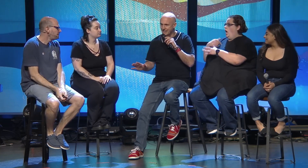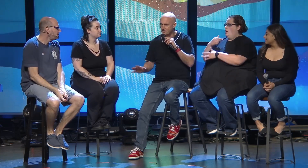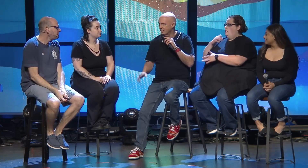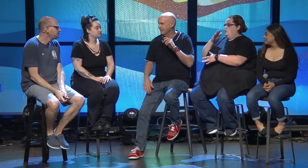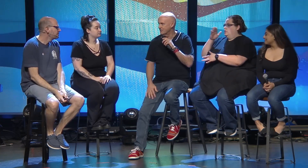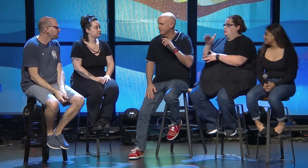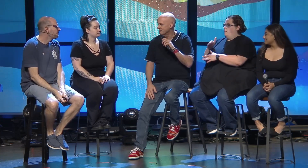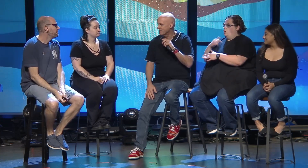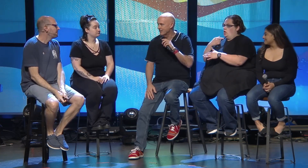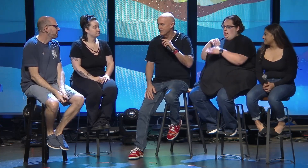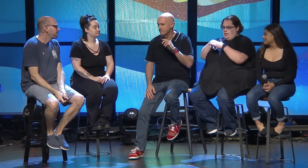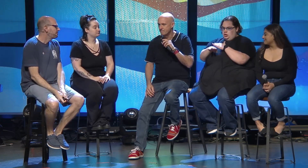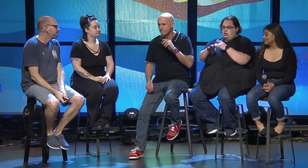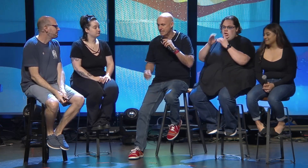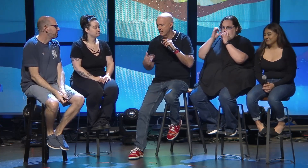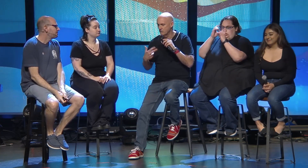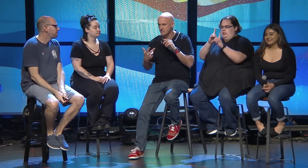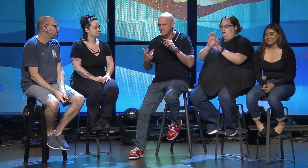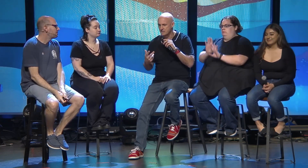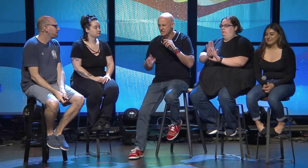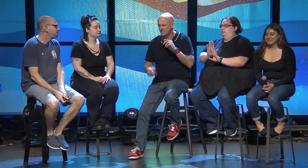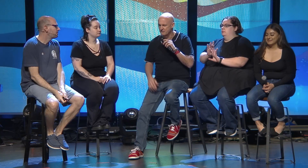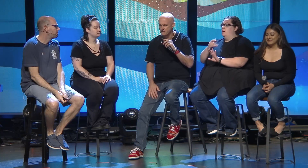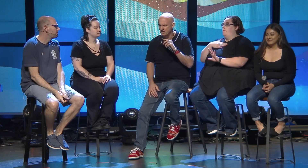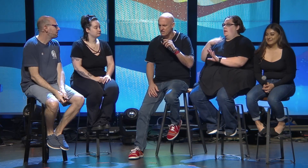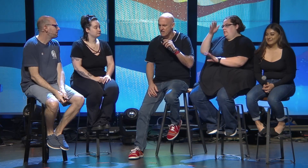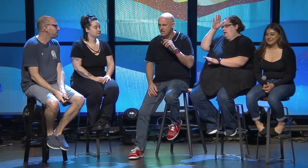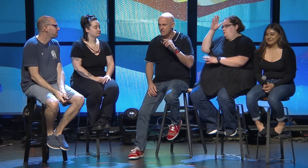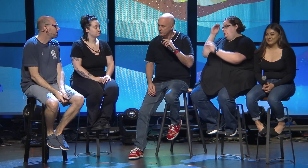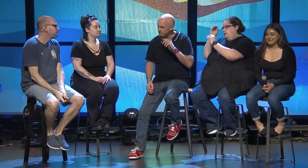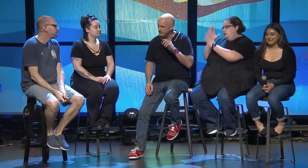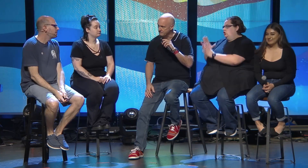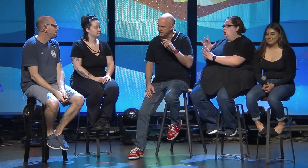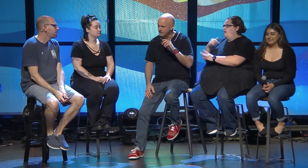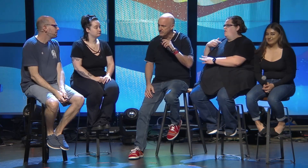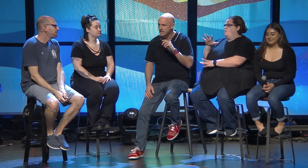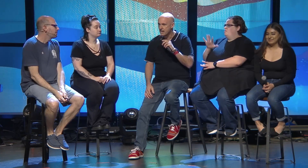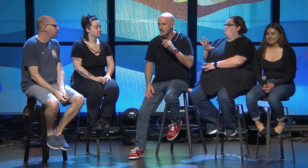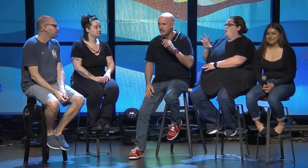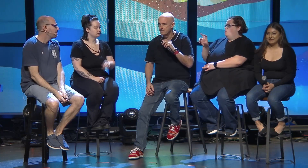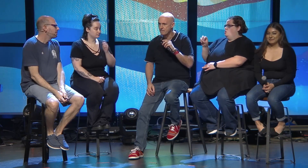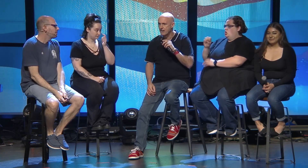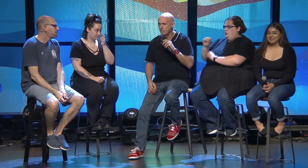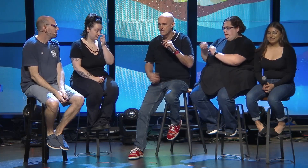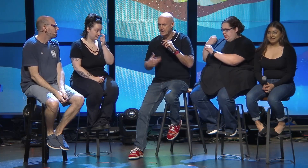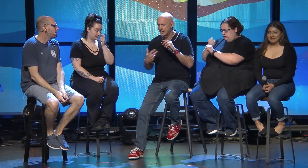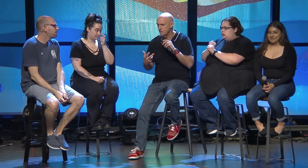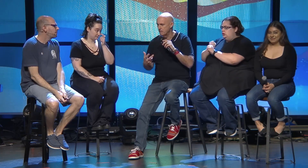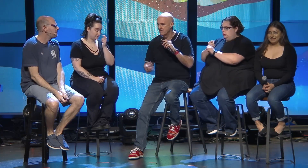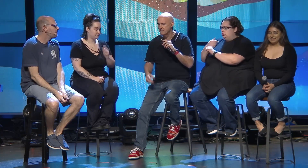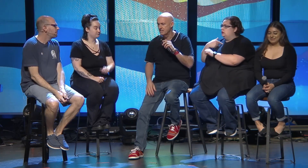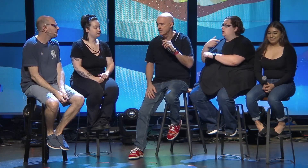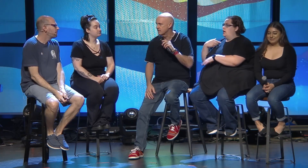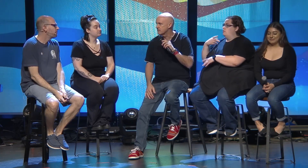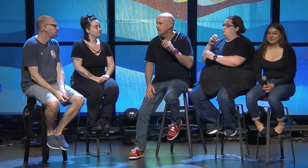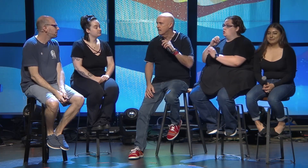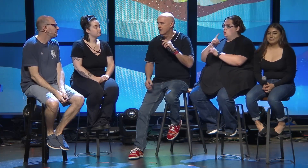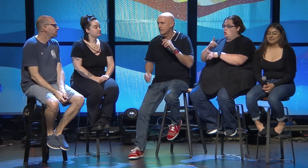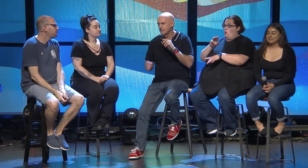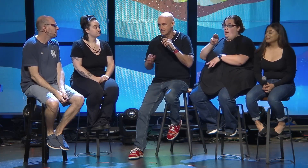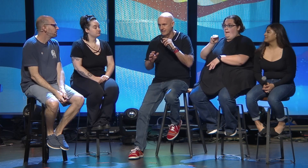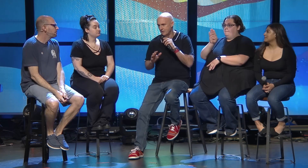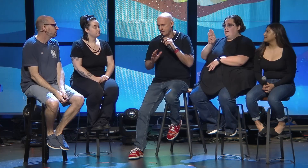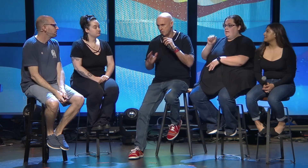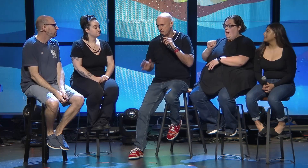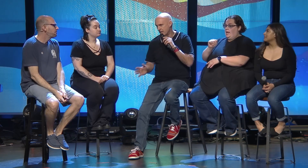going to get into education. My dad was a teacher for 30-some years. I went and got an MBA in finance